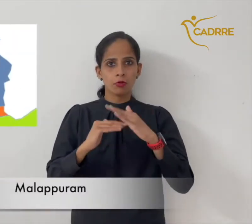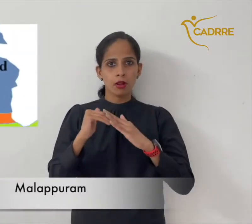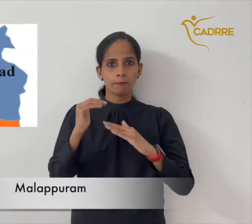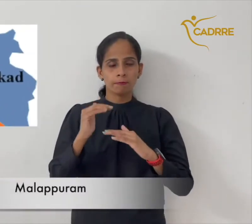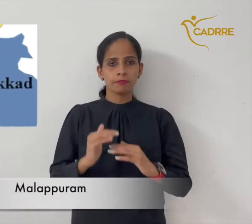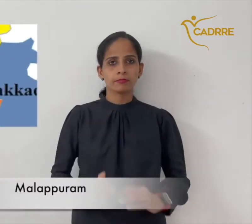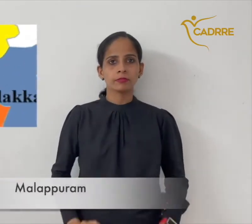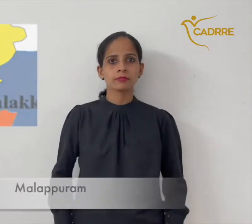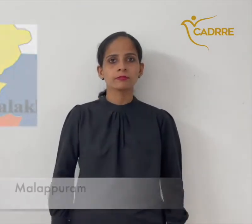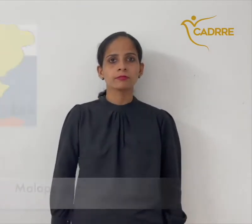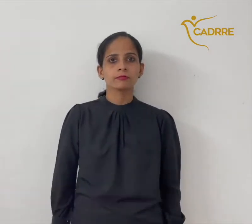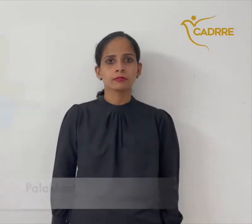Malappuram,